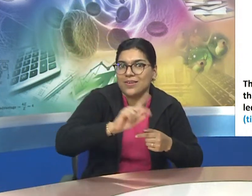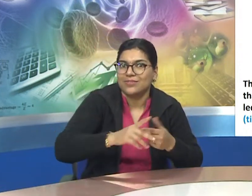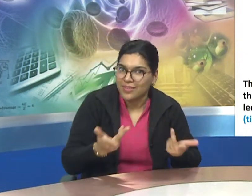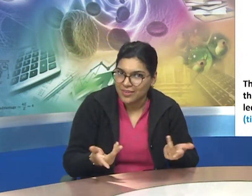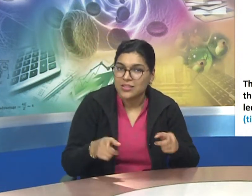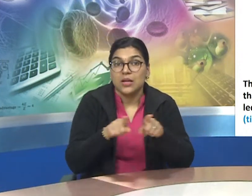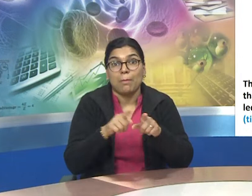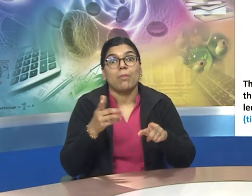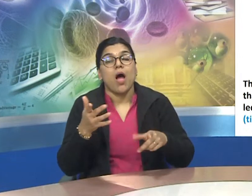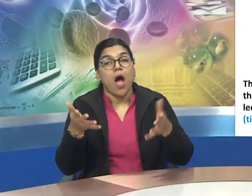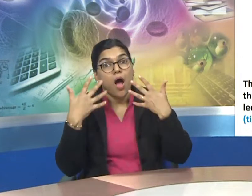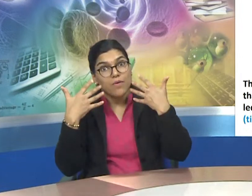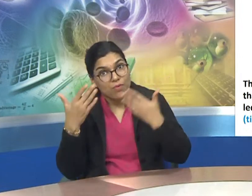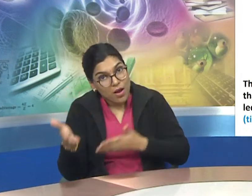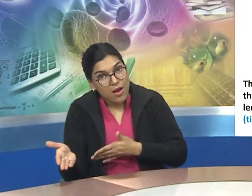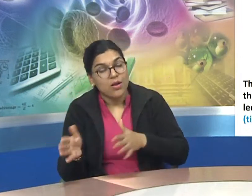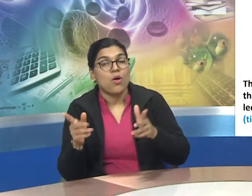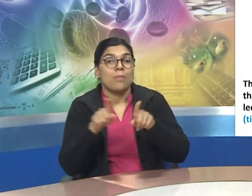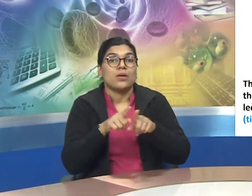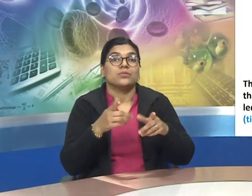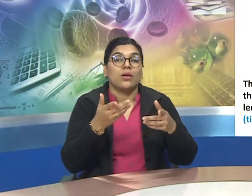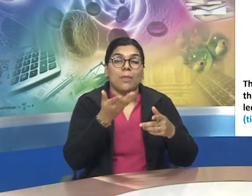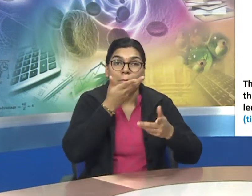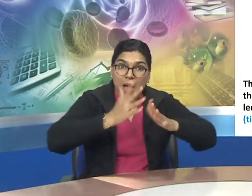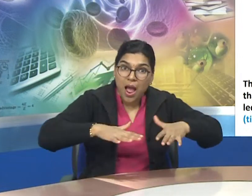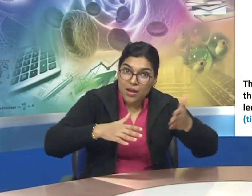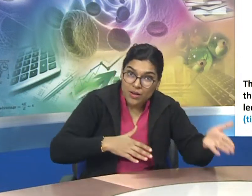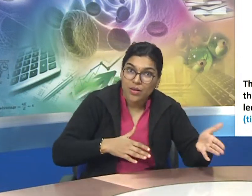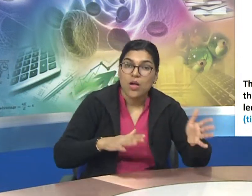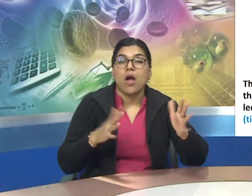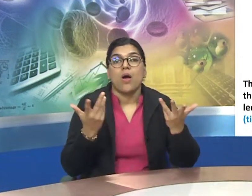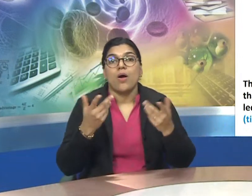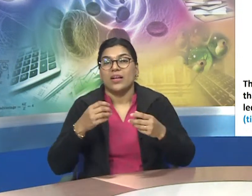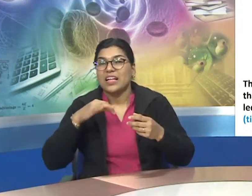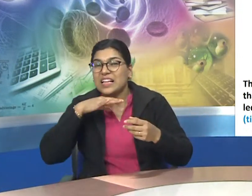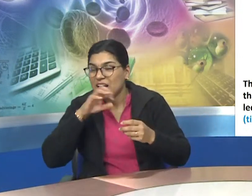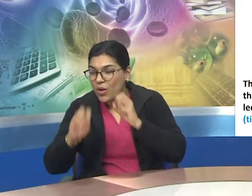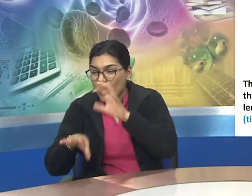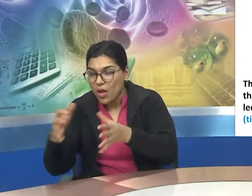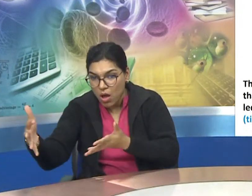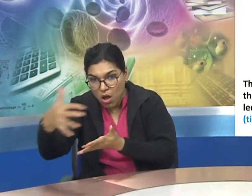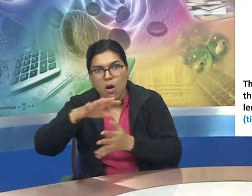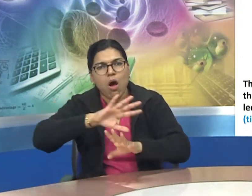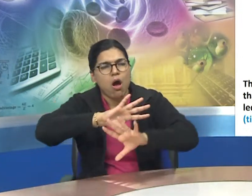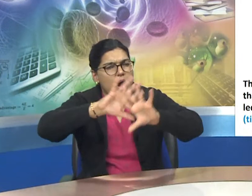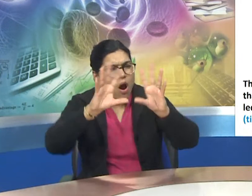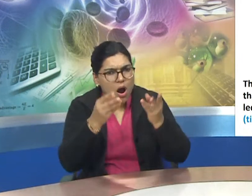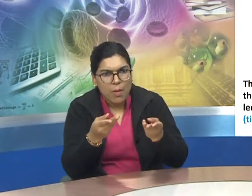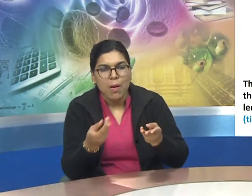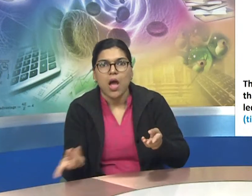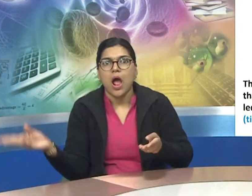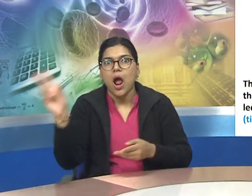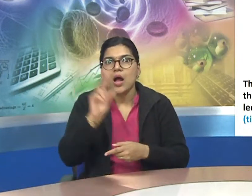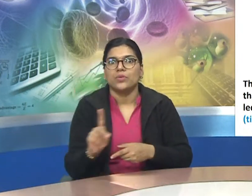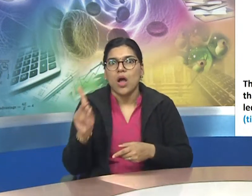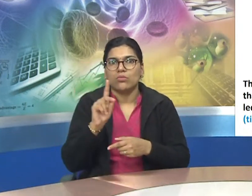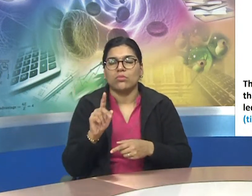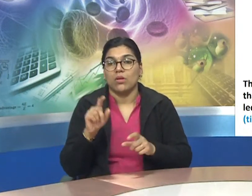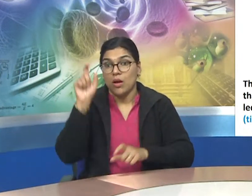can be used again and again after following a particular cycle. So all these are those items which